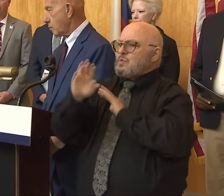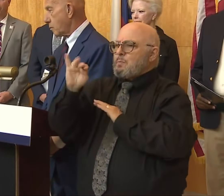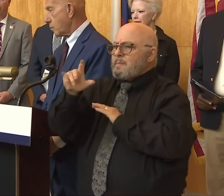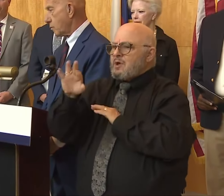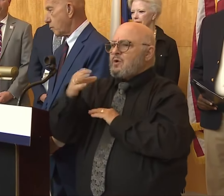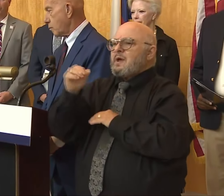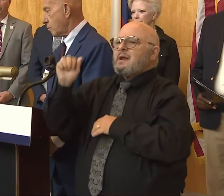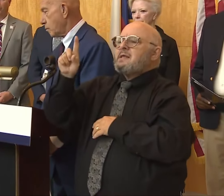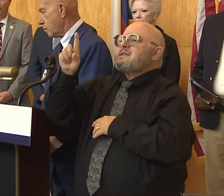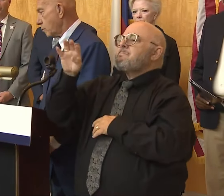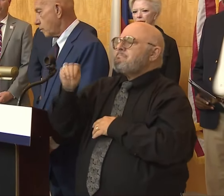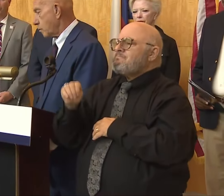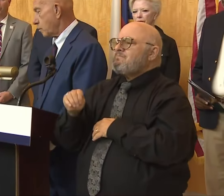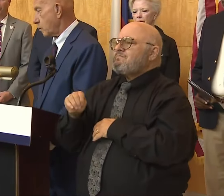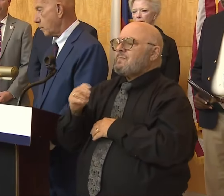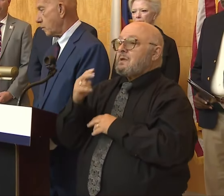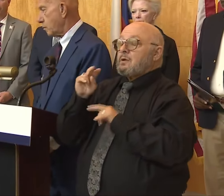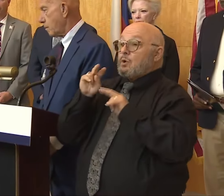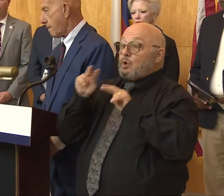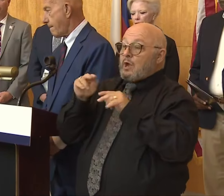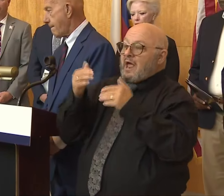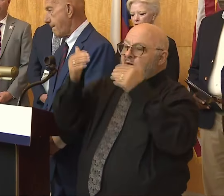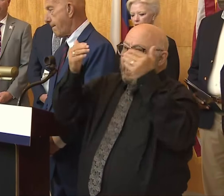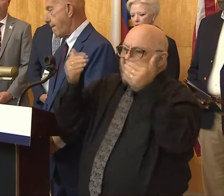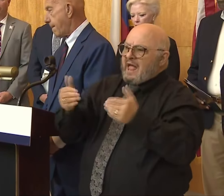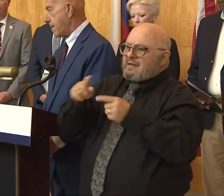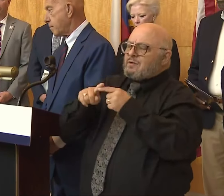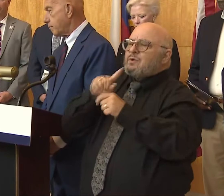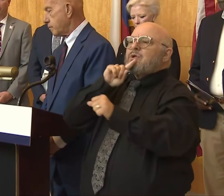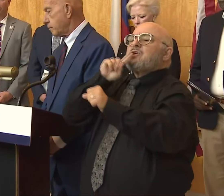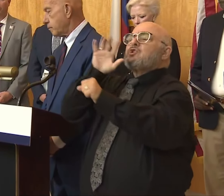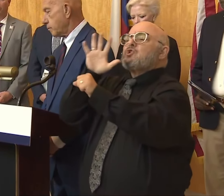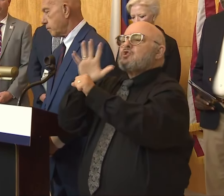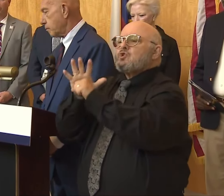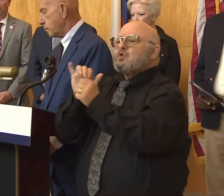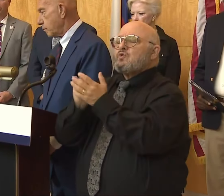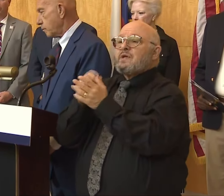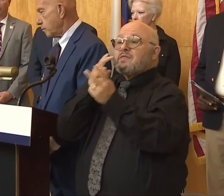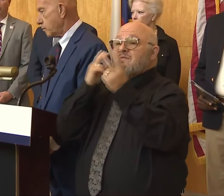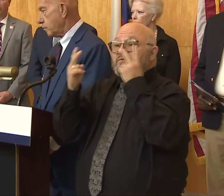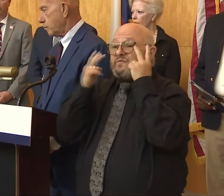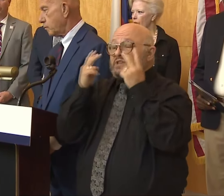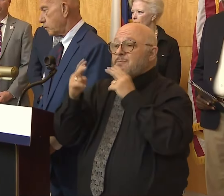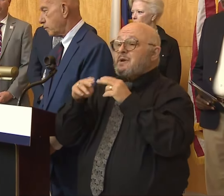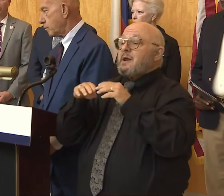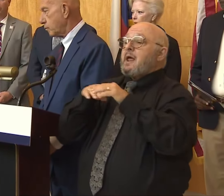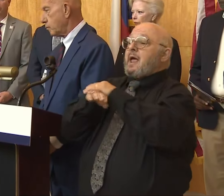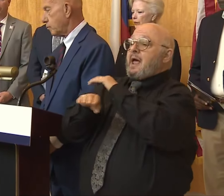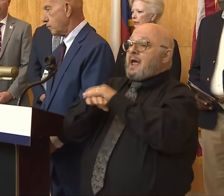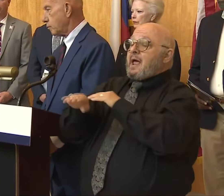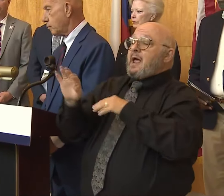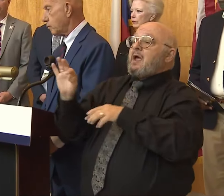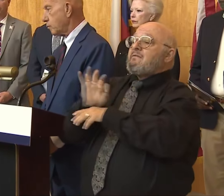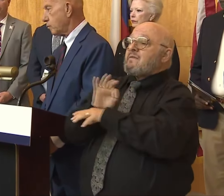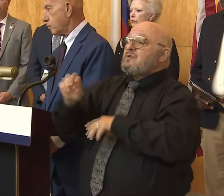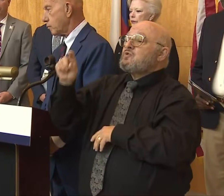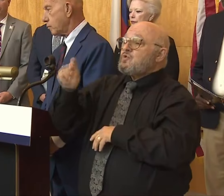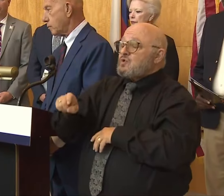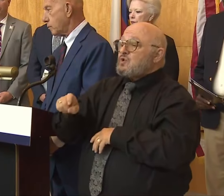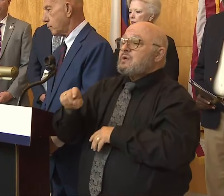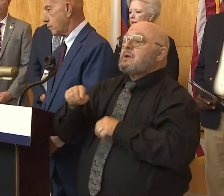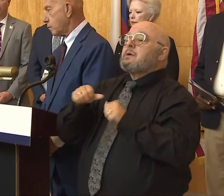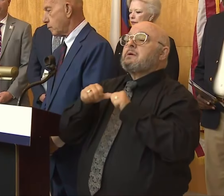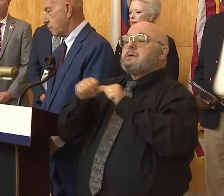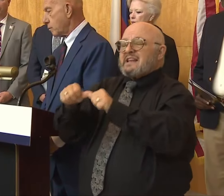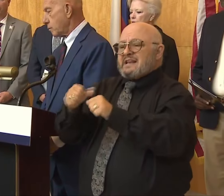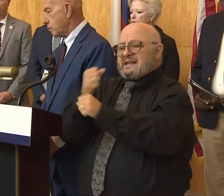the administration is looking heavily into ensuring that the disability access and functional needs community also stays safe